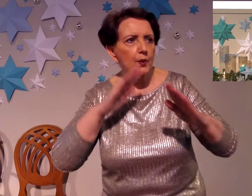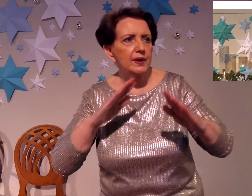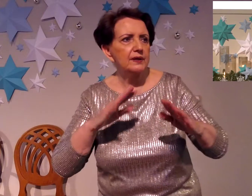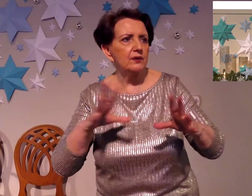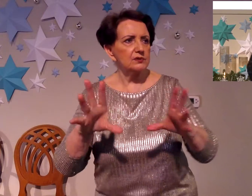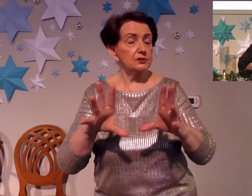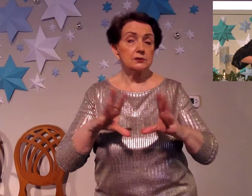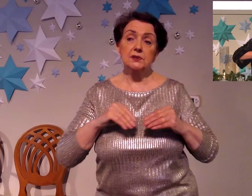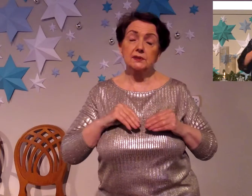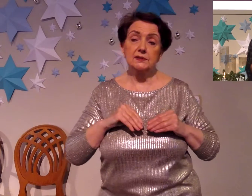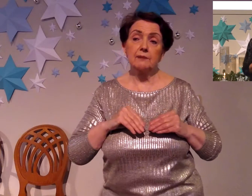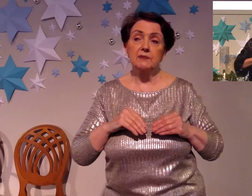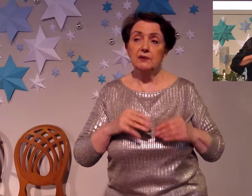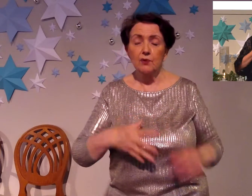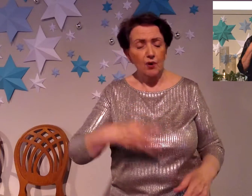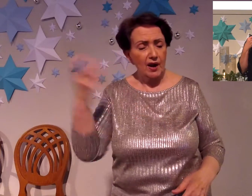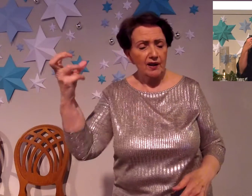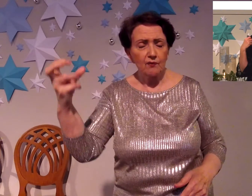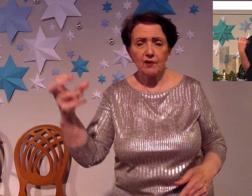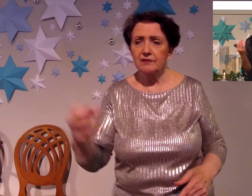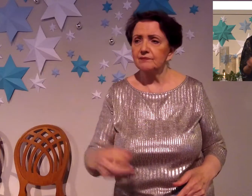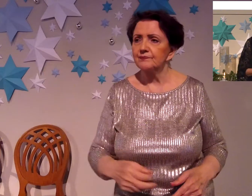or angry, right, these are all the